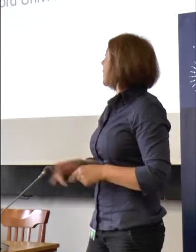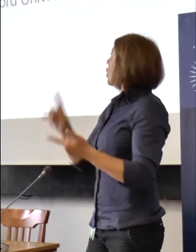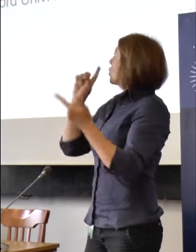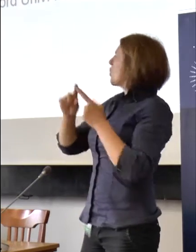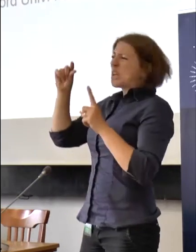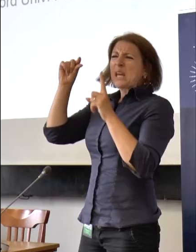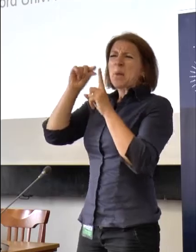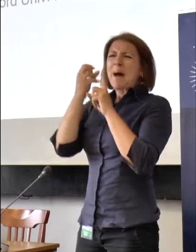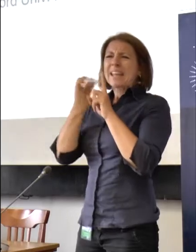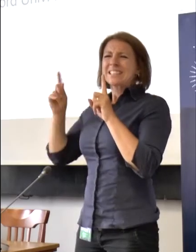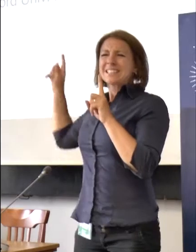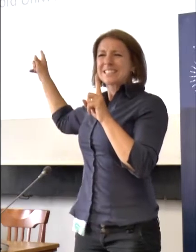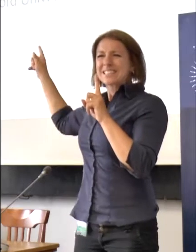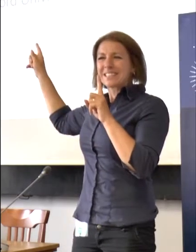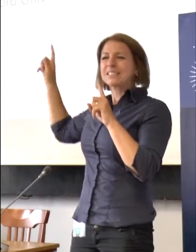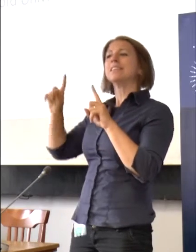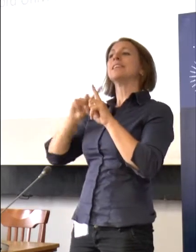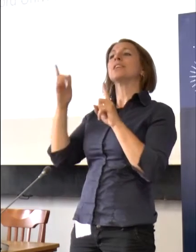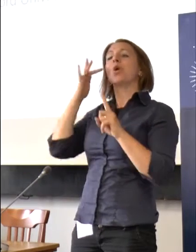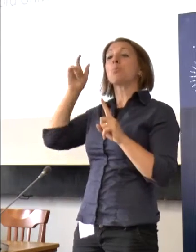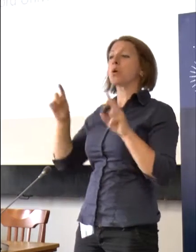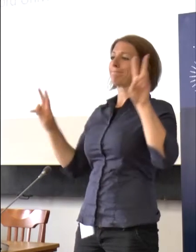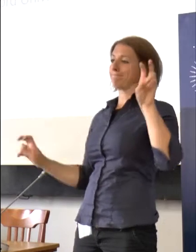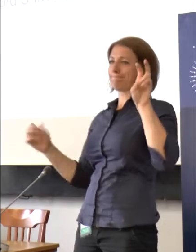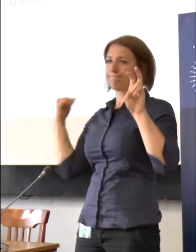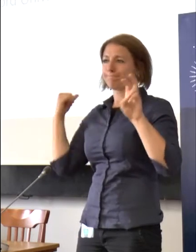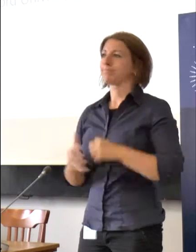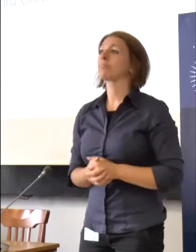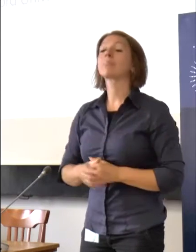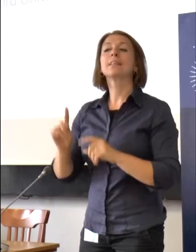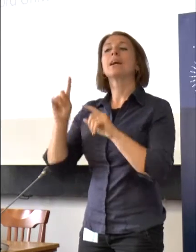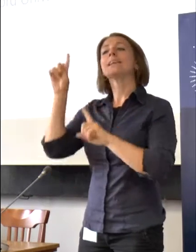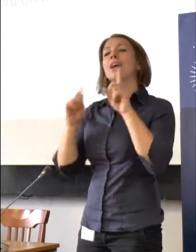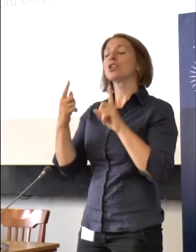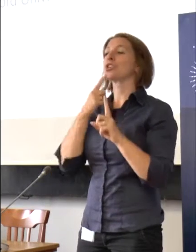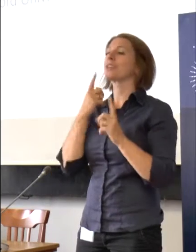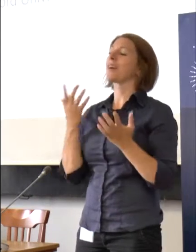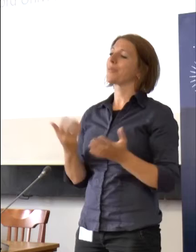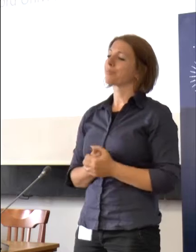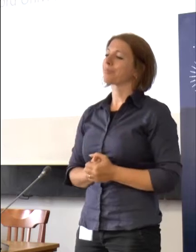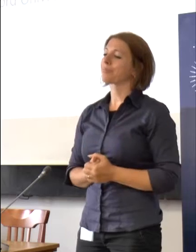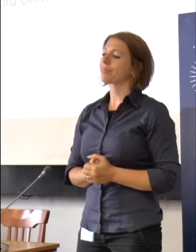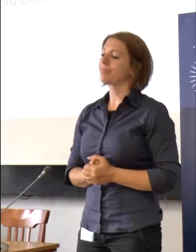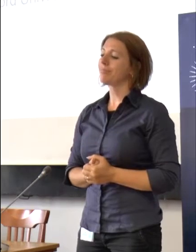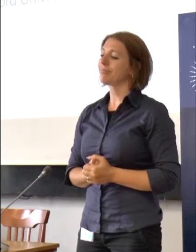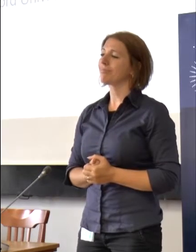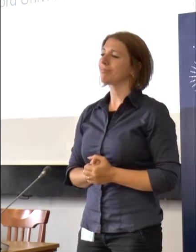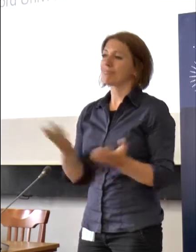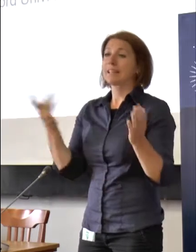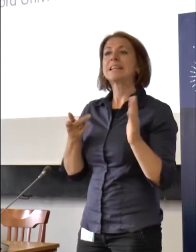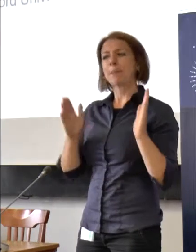World. Linguistic justice means everybody is able to speak English. This is what linguistic justice means,